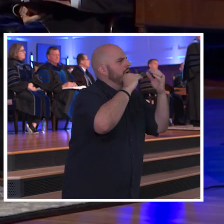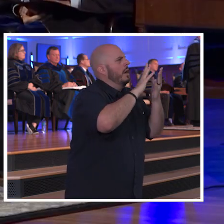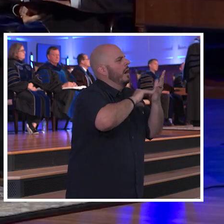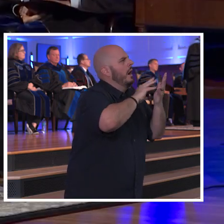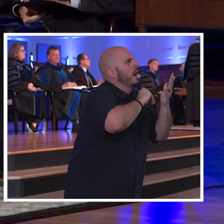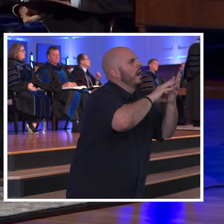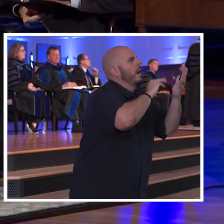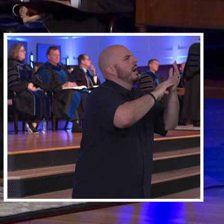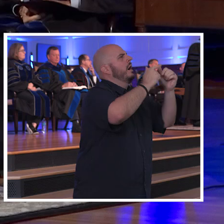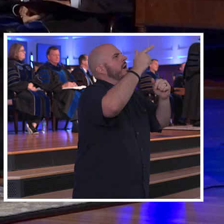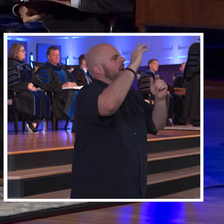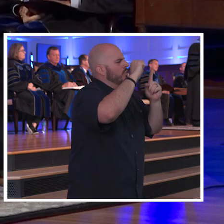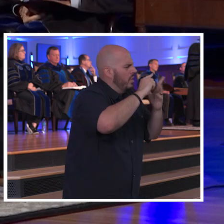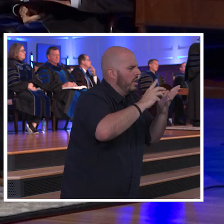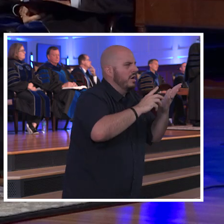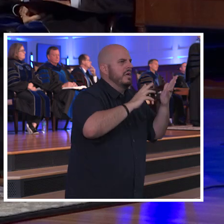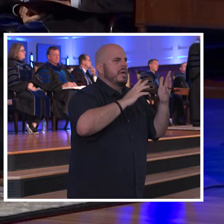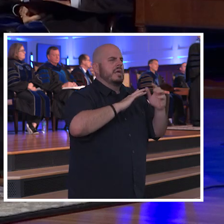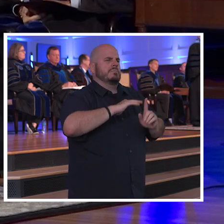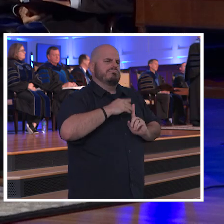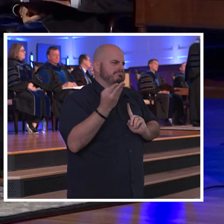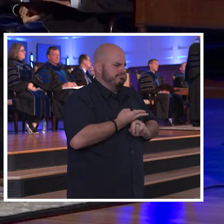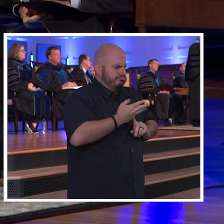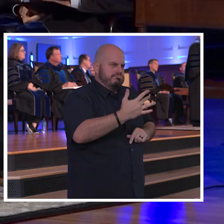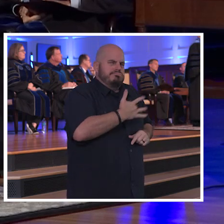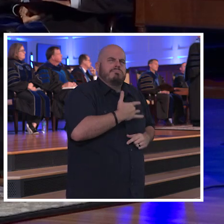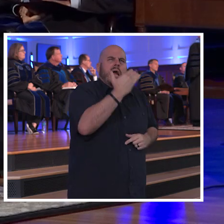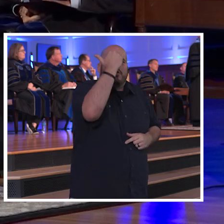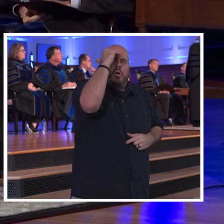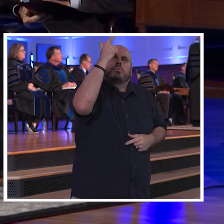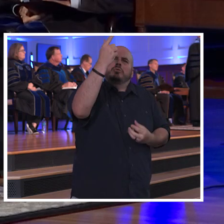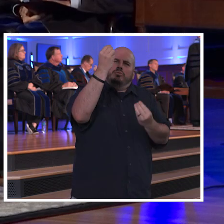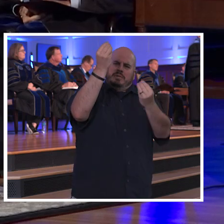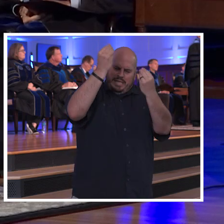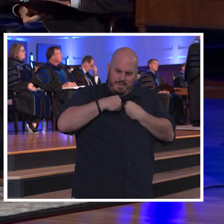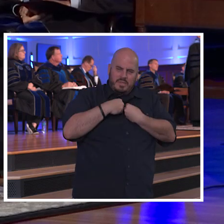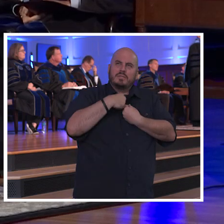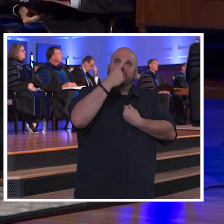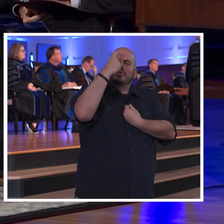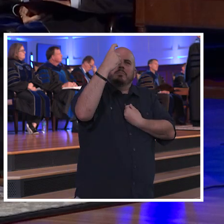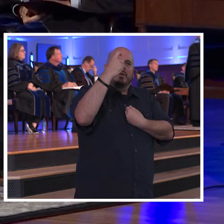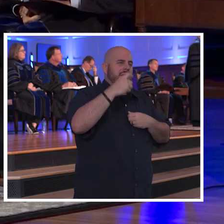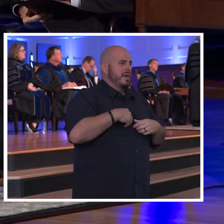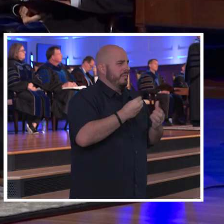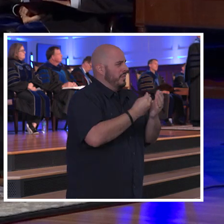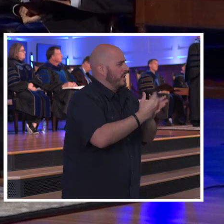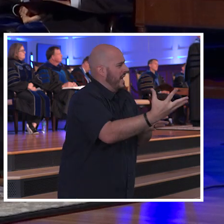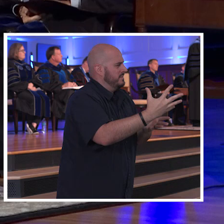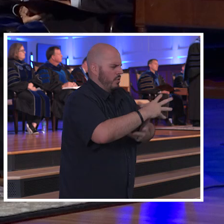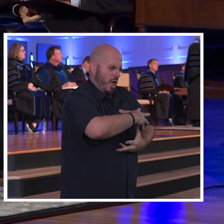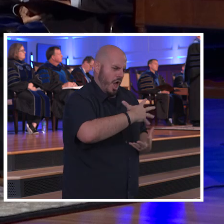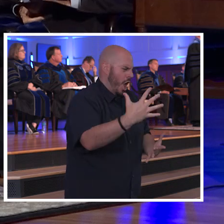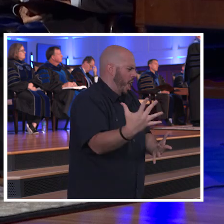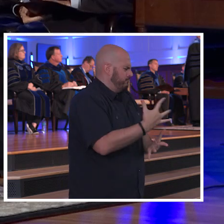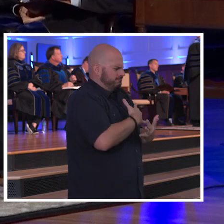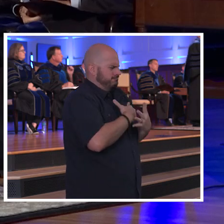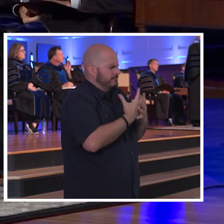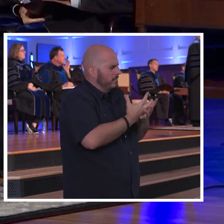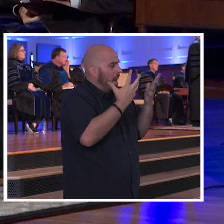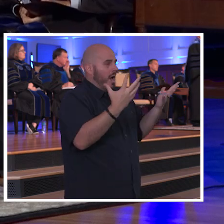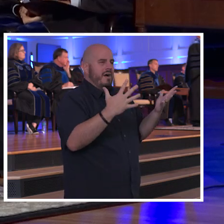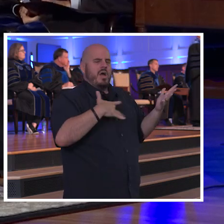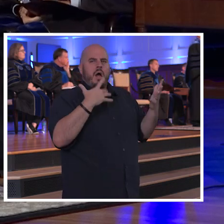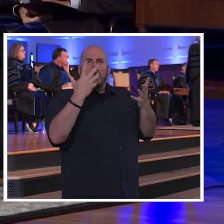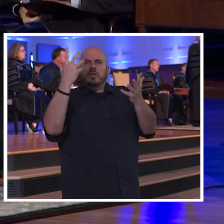God placed in her heart. In fact, the gospel so gripped her, she felt like she had to share it with others,